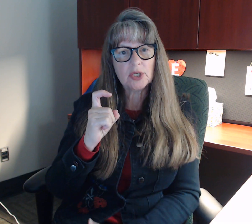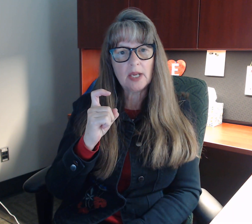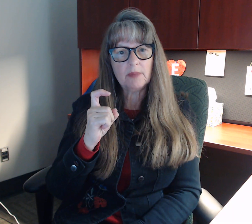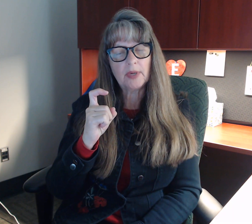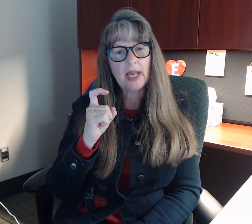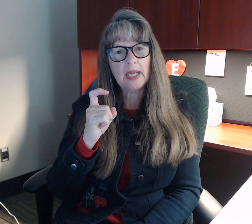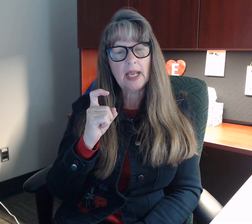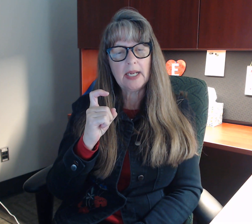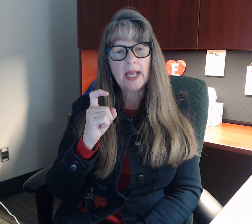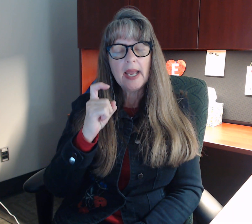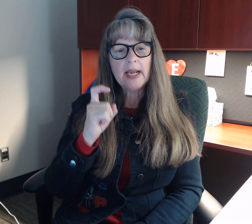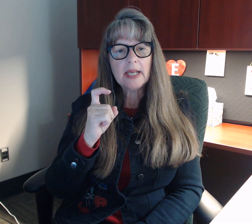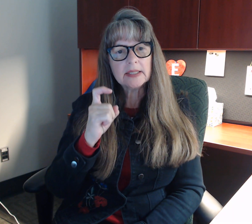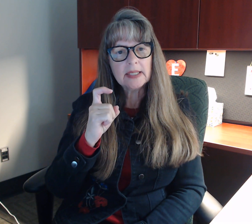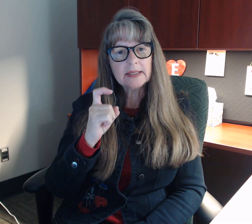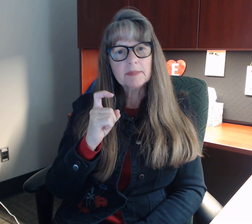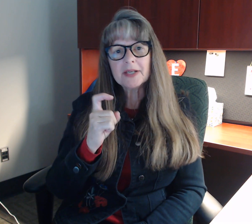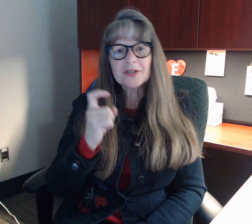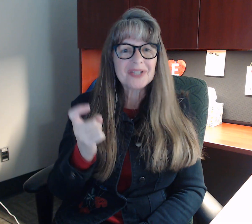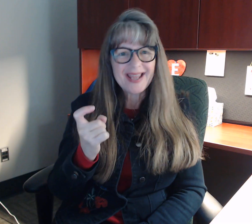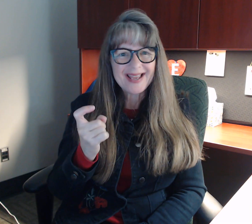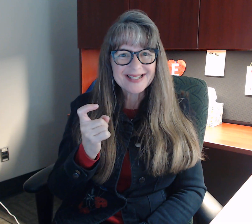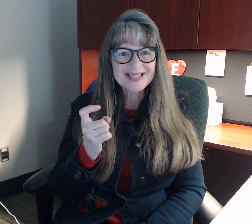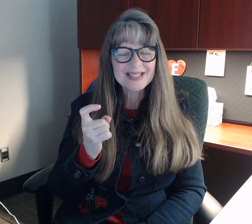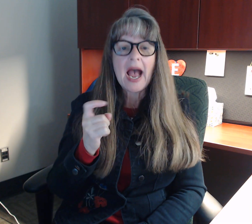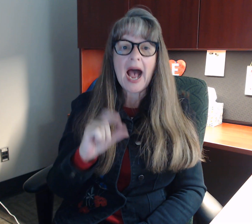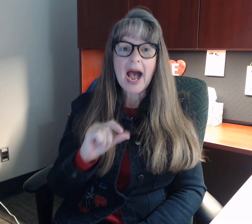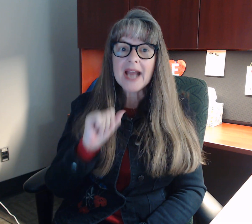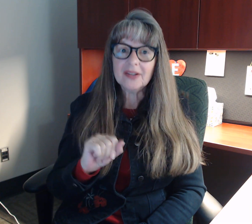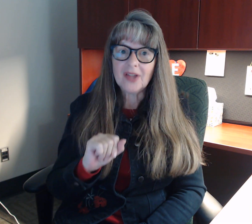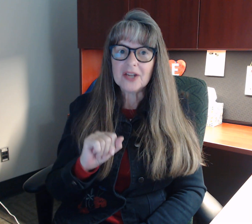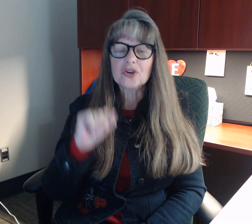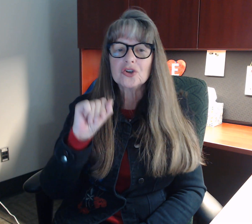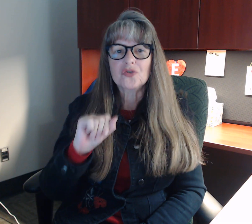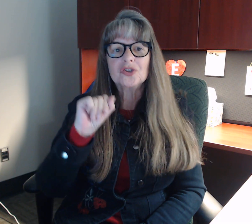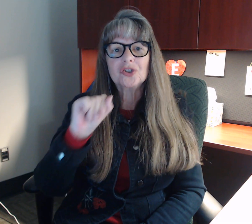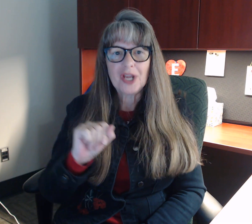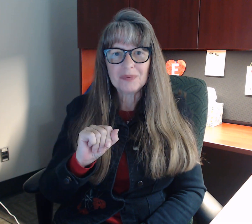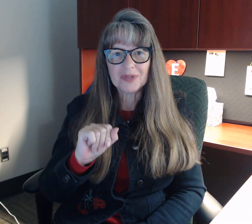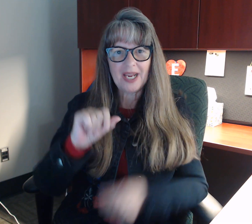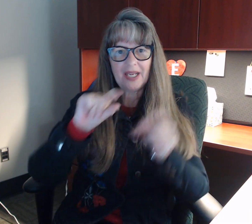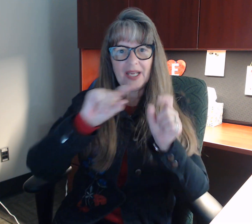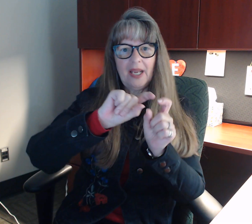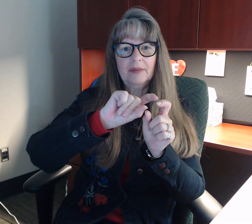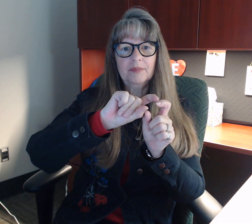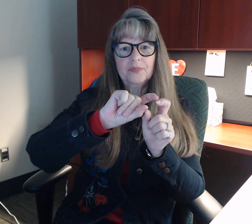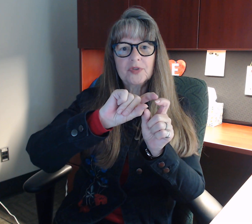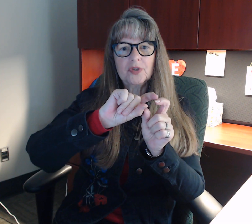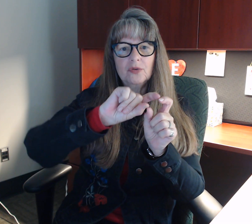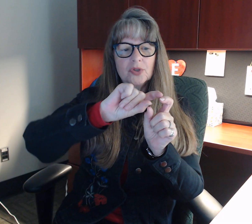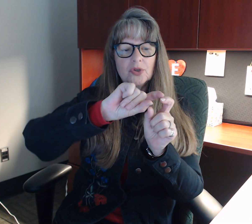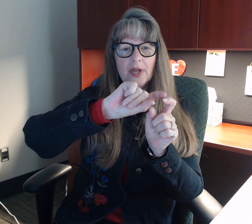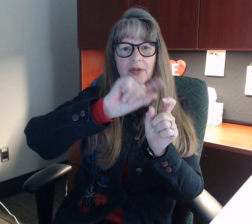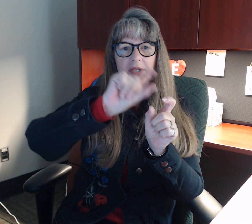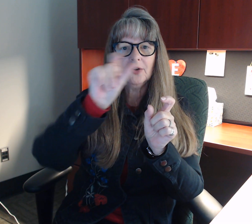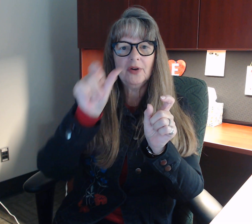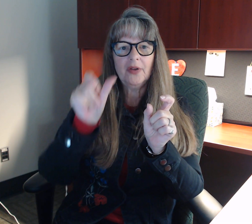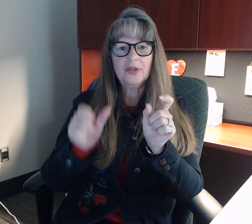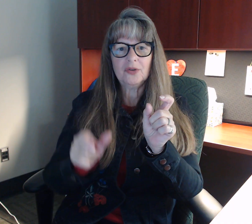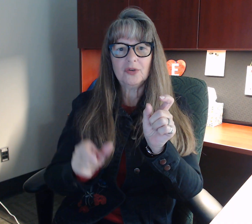for a candy cane. And I didn't like that because it's an X. I like to show the shape of the candy cane. So you start out here and then you go